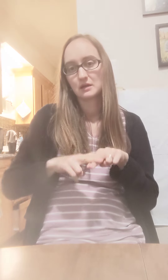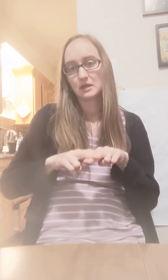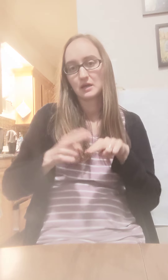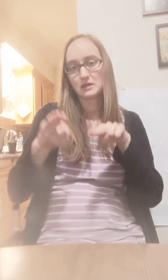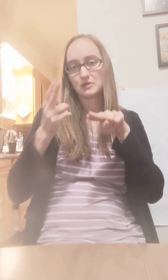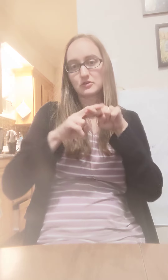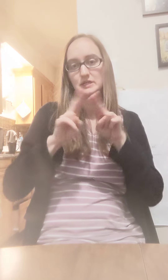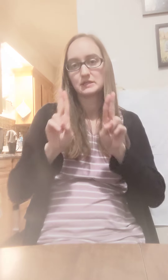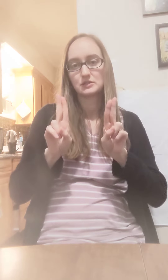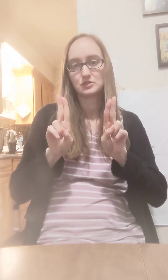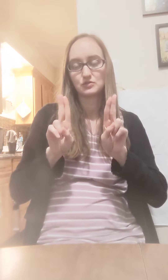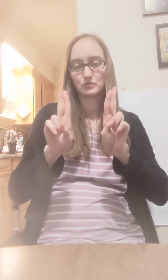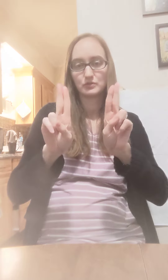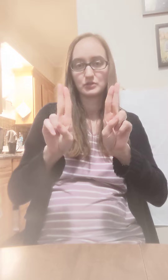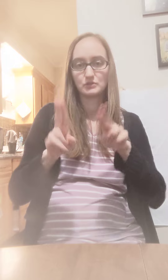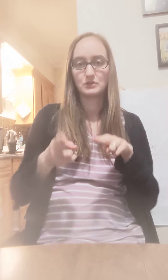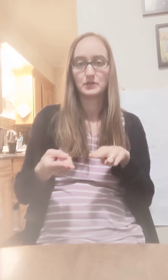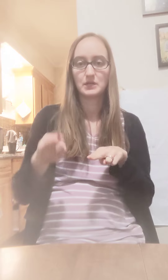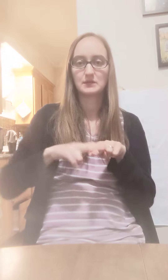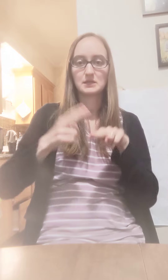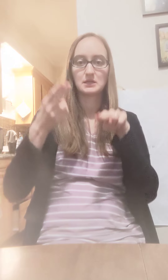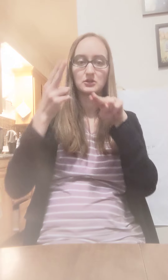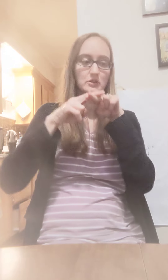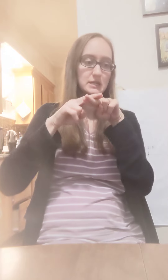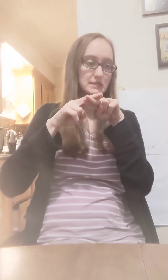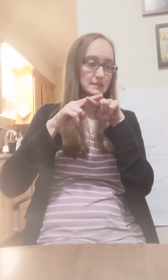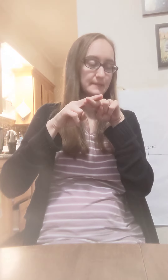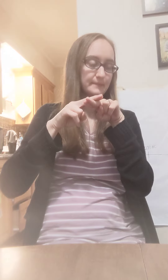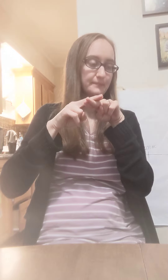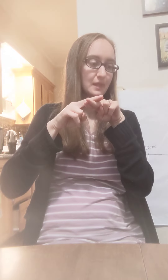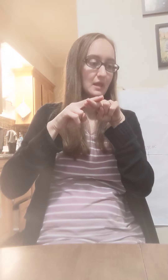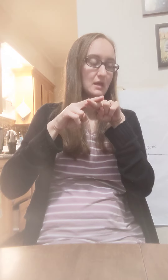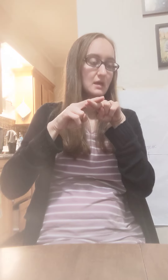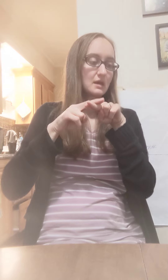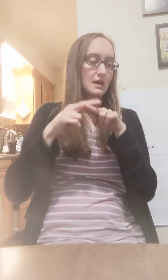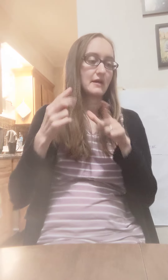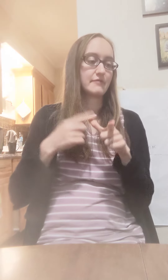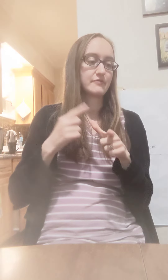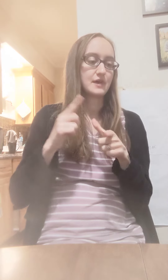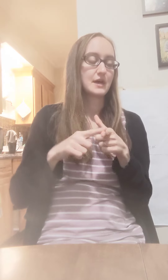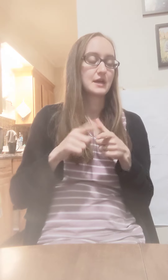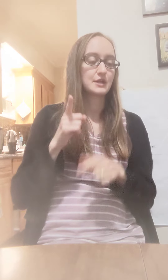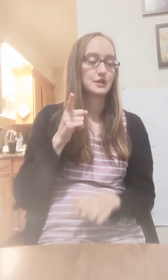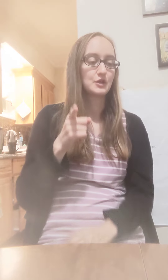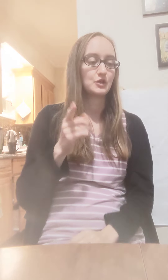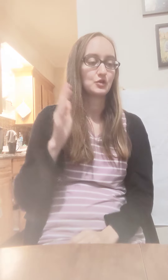increase to, to you hands, increase, and then you